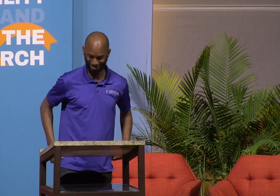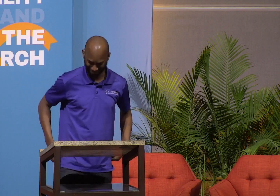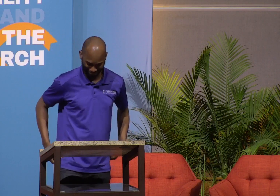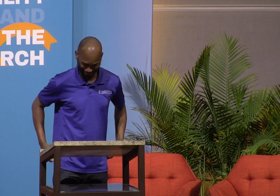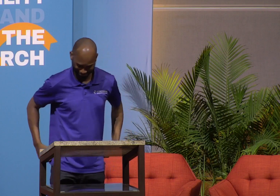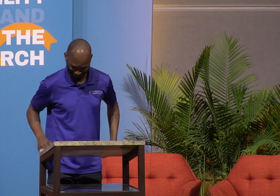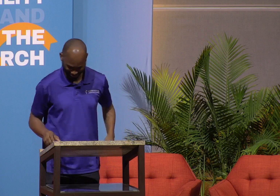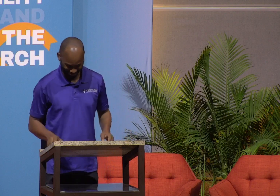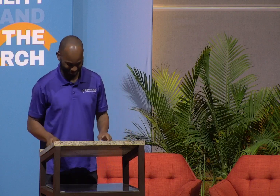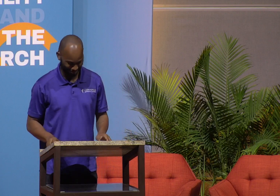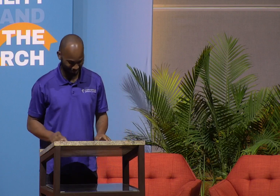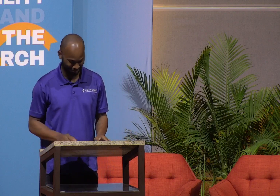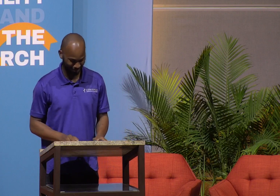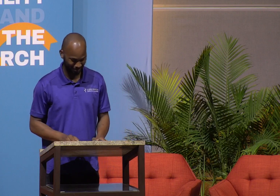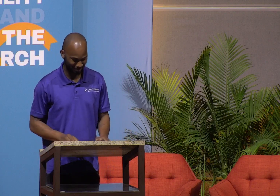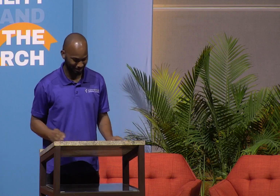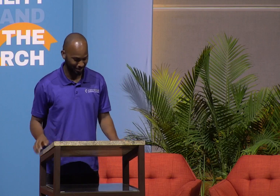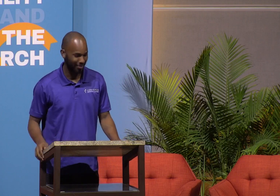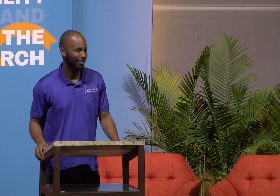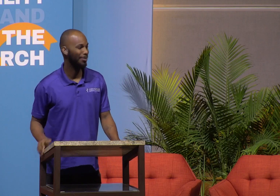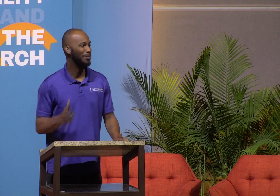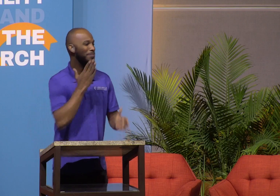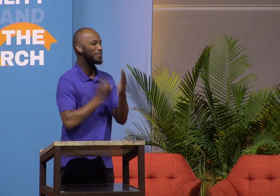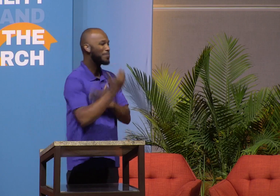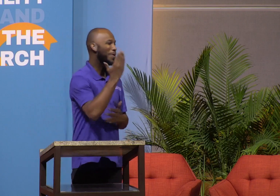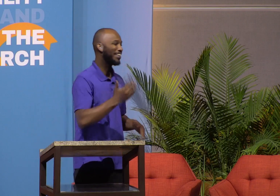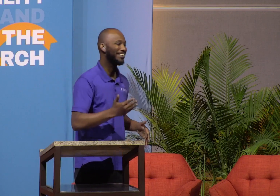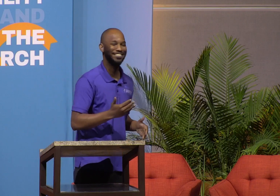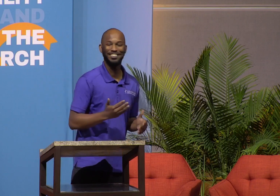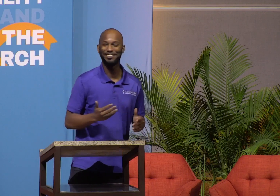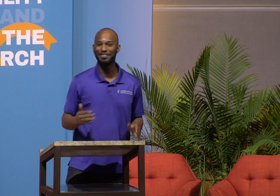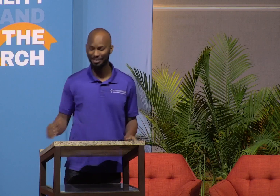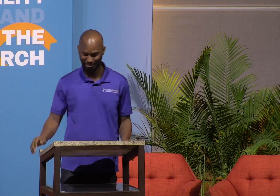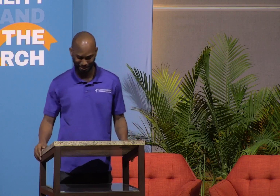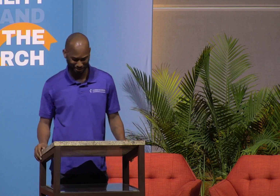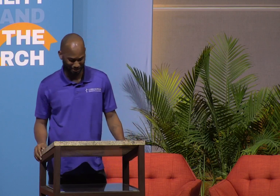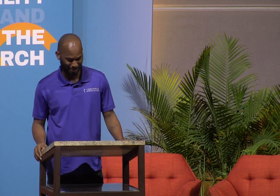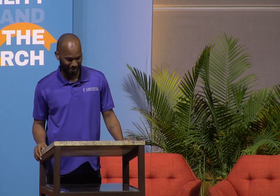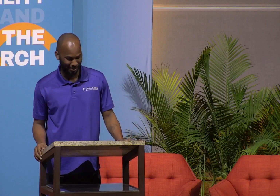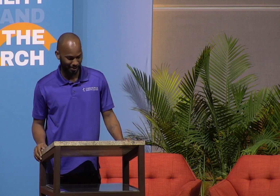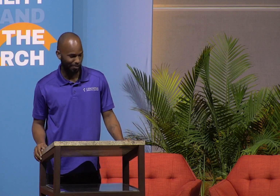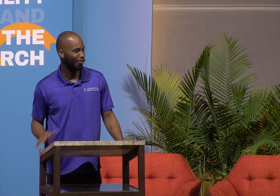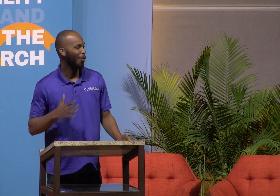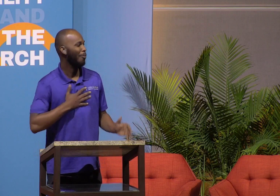I was just testing that, making sure that the slides work. So good morning, everyone.